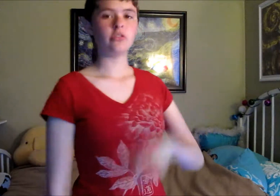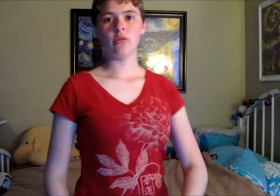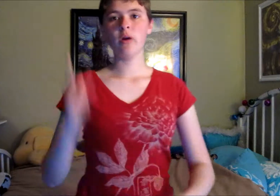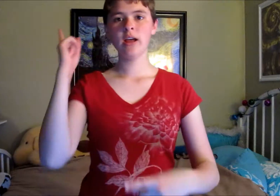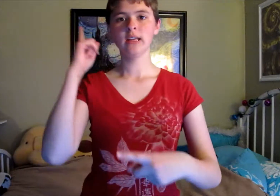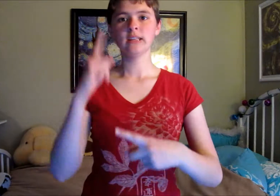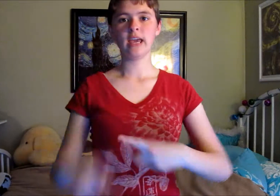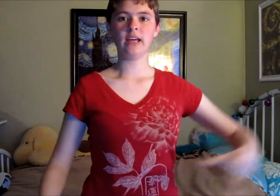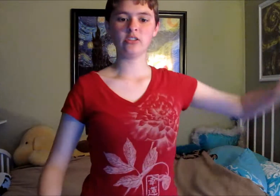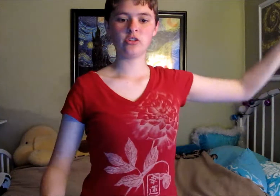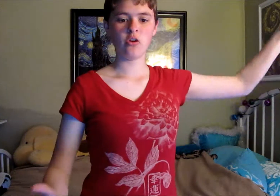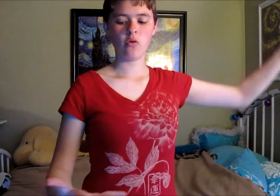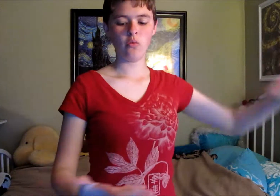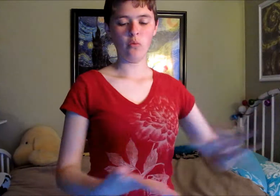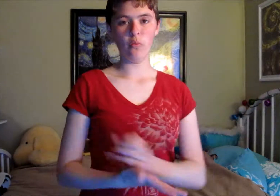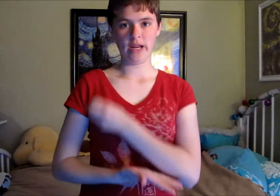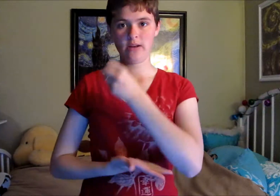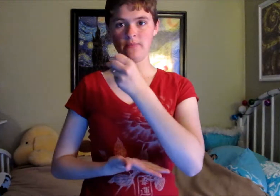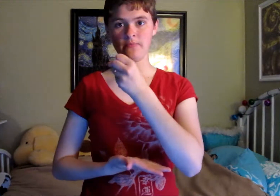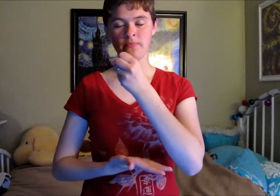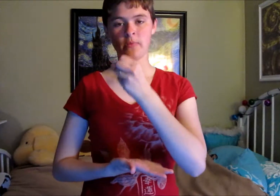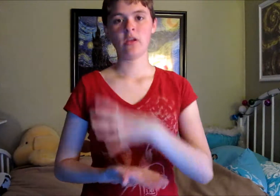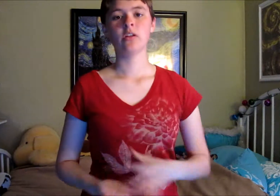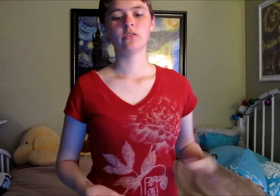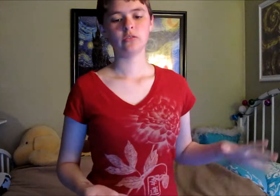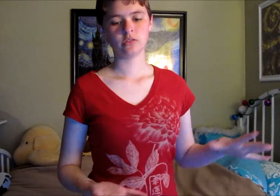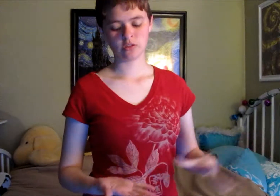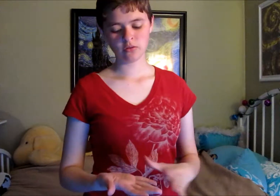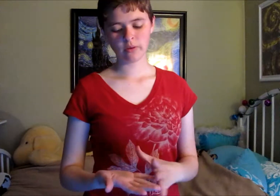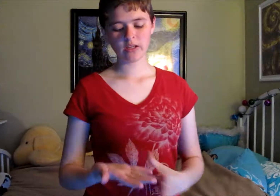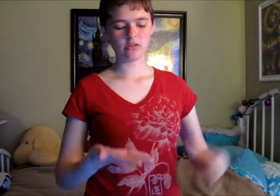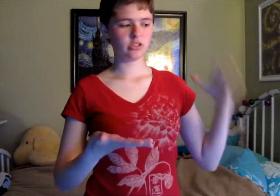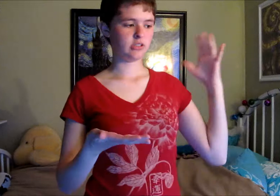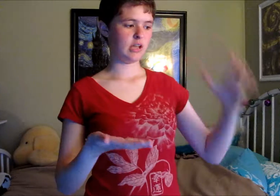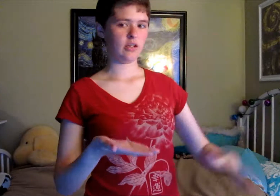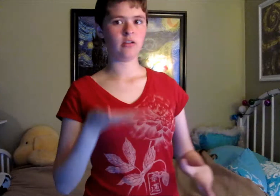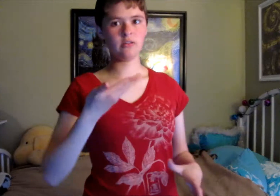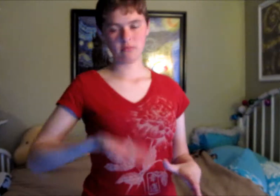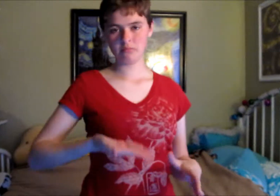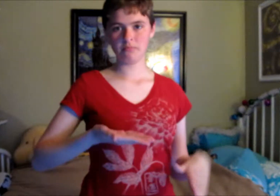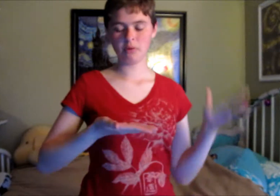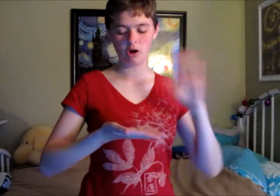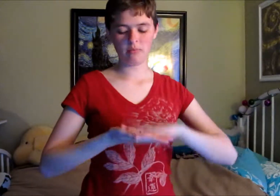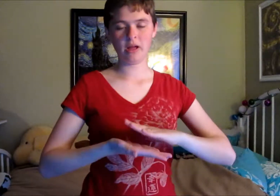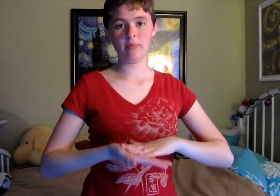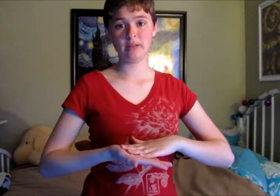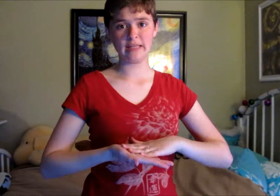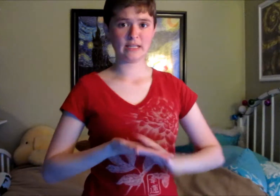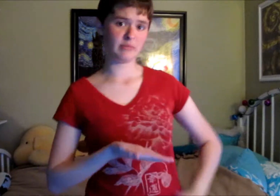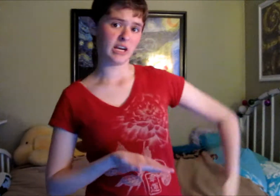two can't win. To do win, you just take palm up, non-dominant